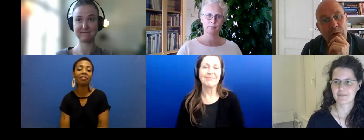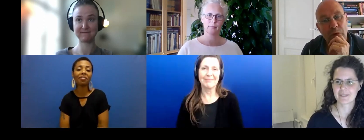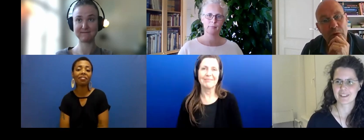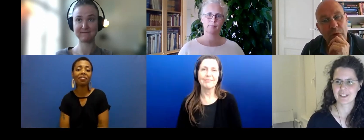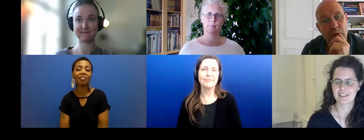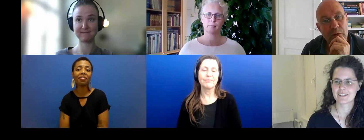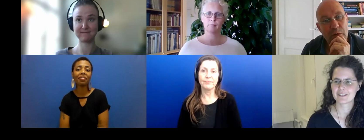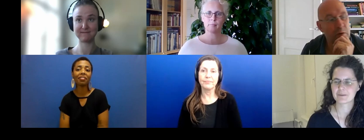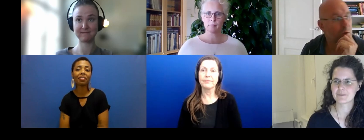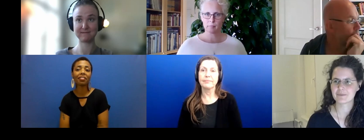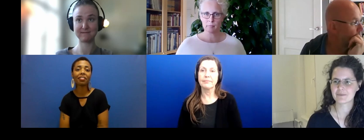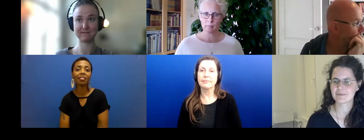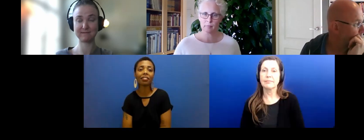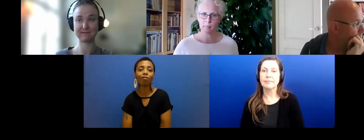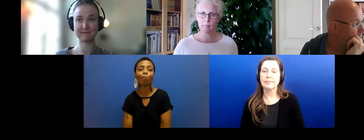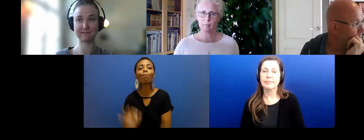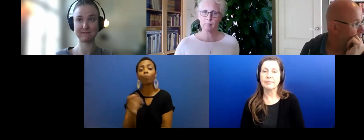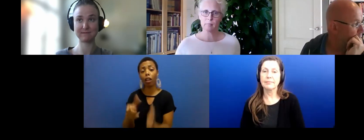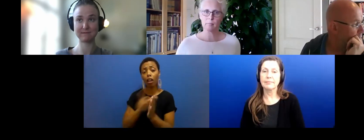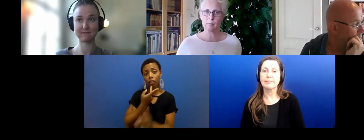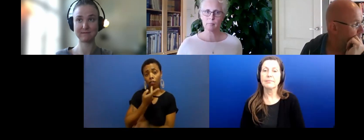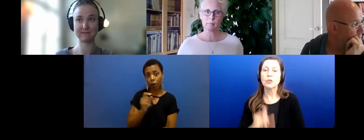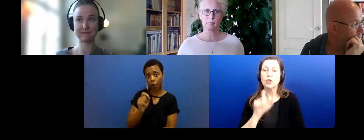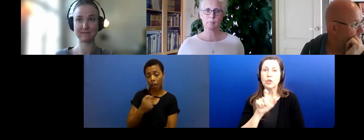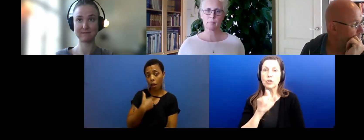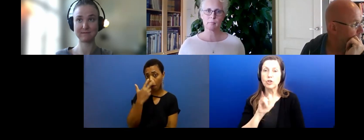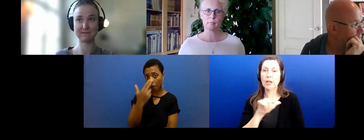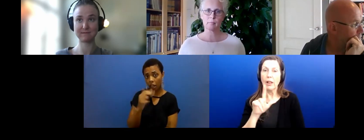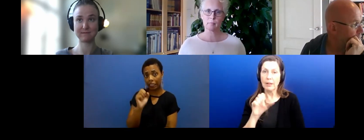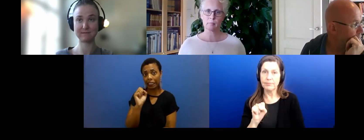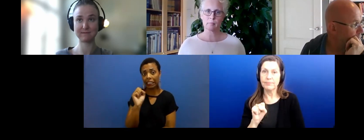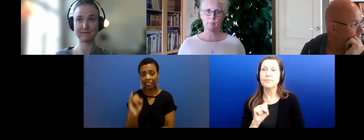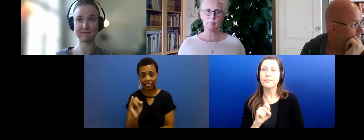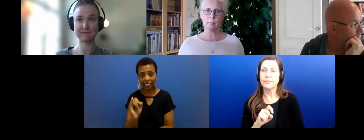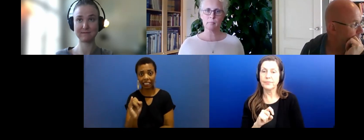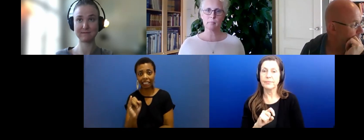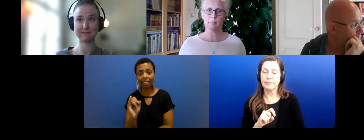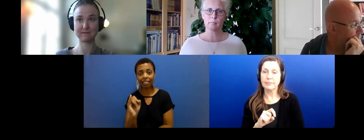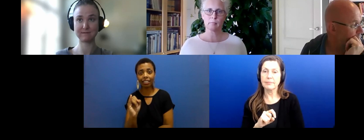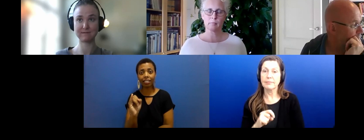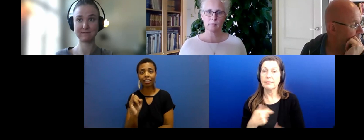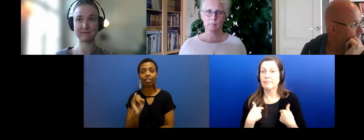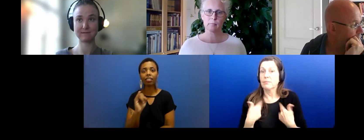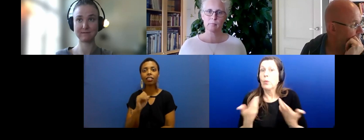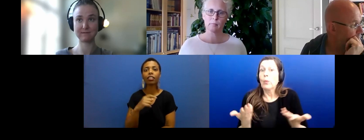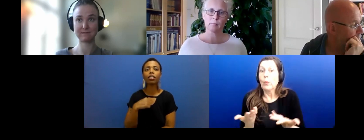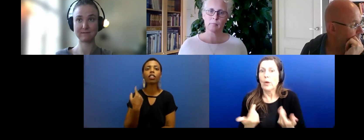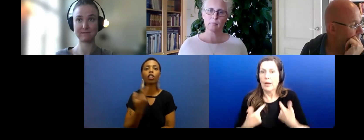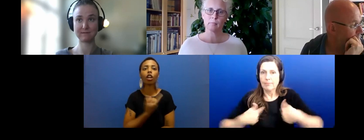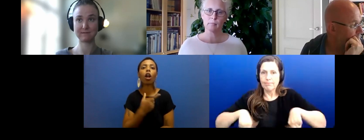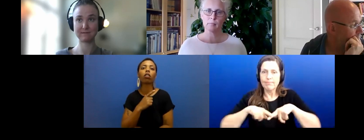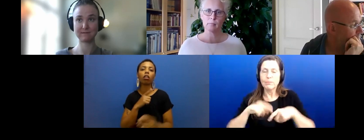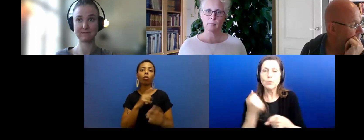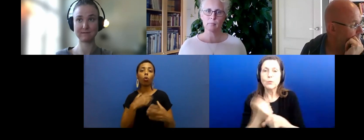Well, as I said, I think if I mean, Humanware, what we would do typically with this, we would take the idea,